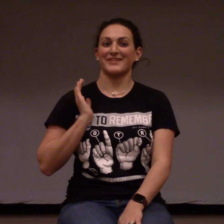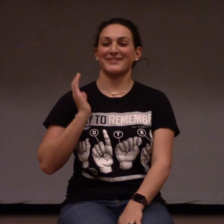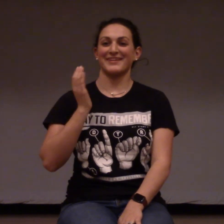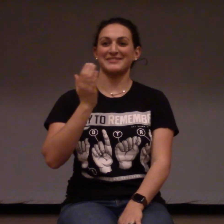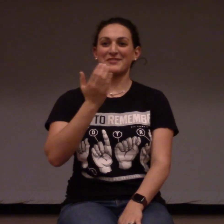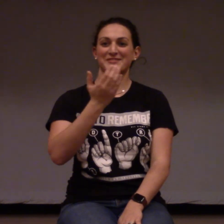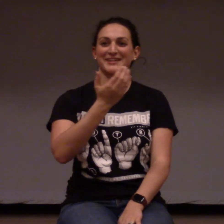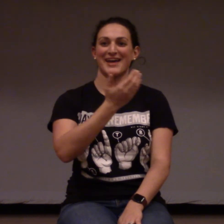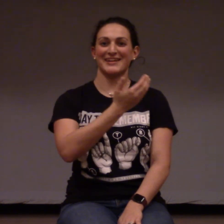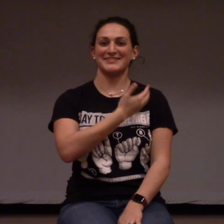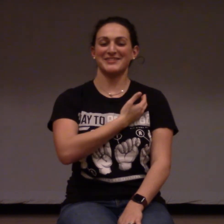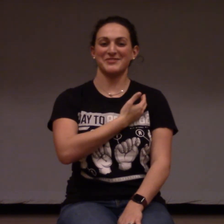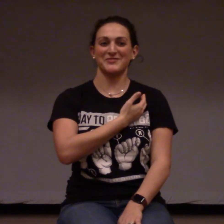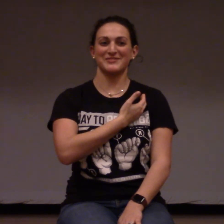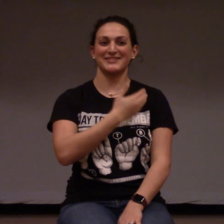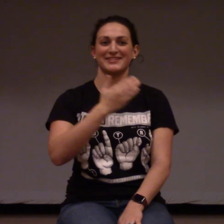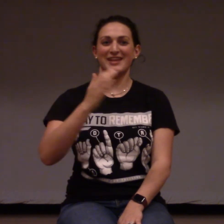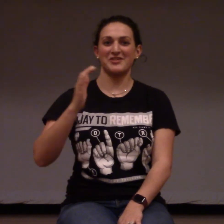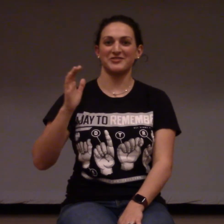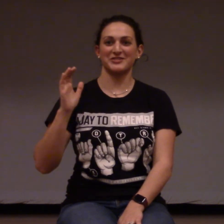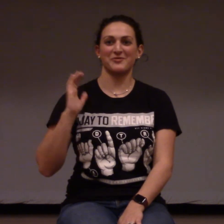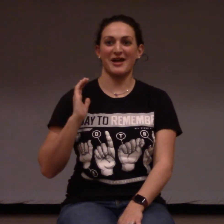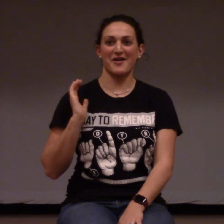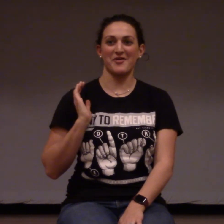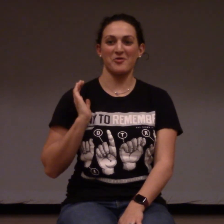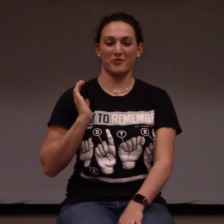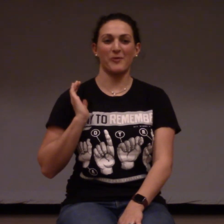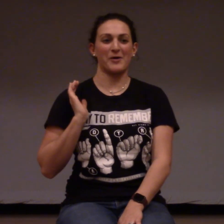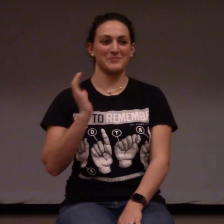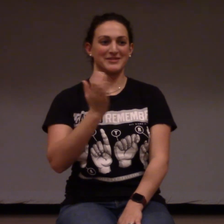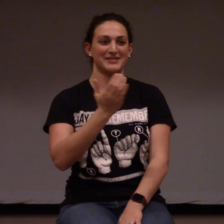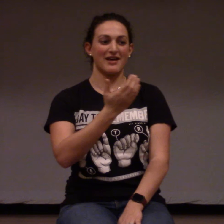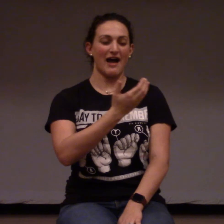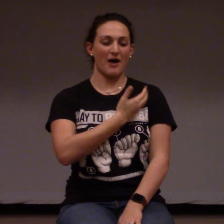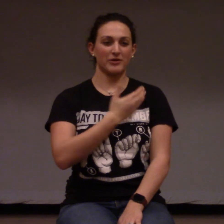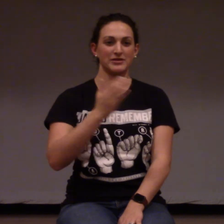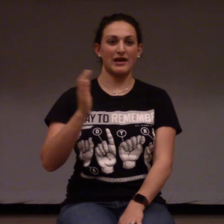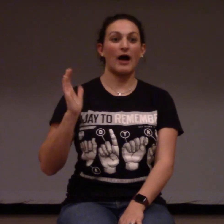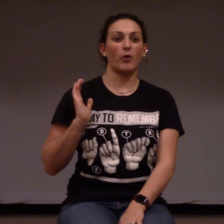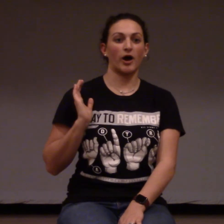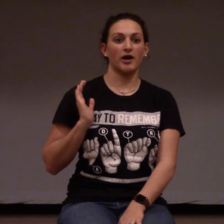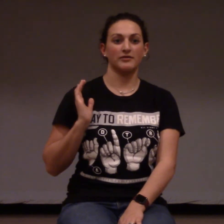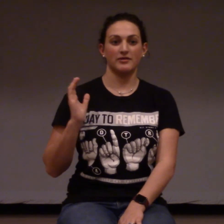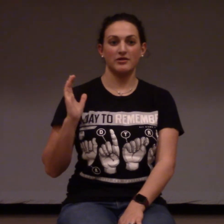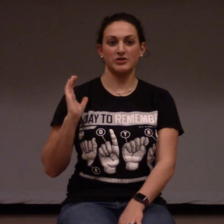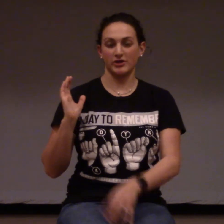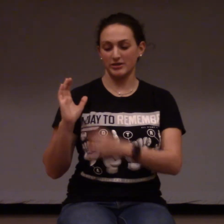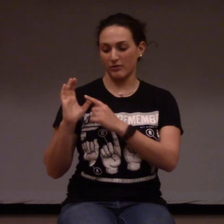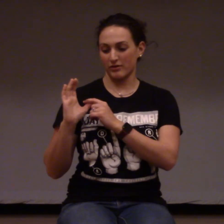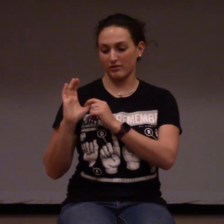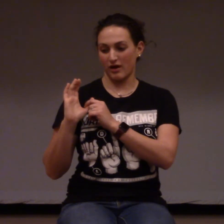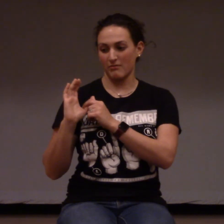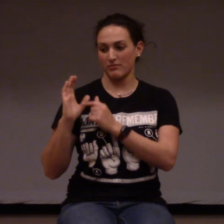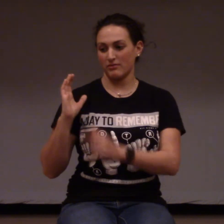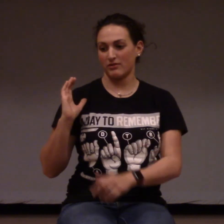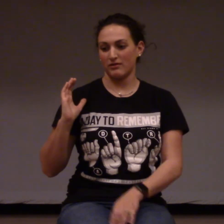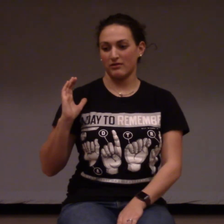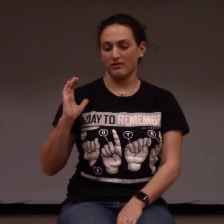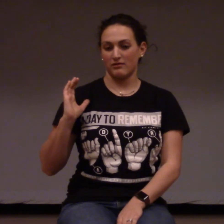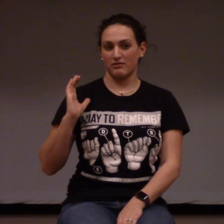Yeah, so I was gonna add to those later, just so we're not all overwhelmed. What was that? Hour. So you're gonna start with your thumb,